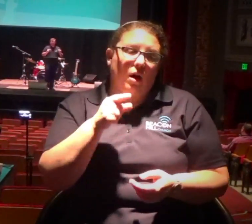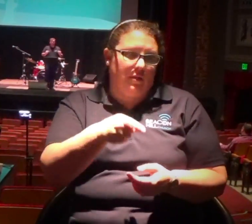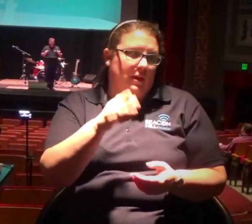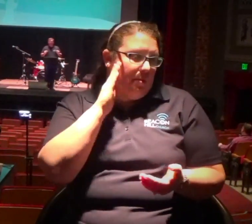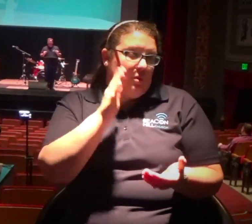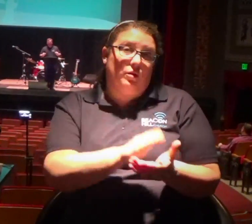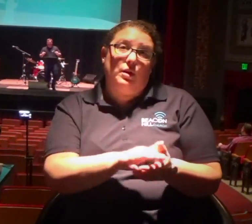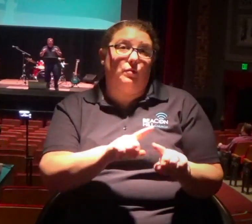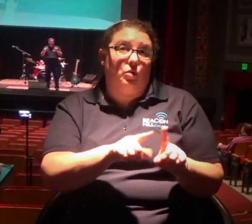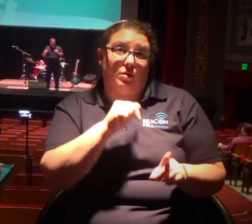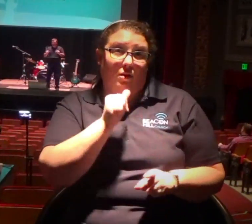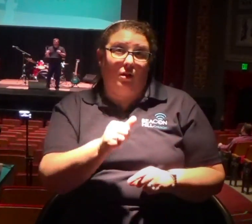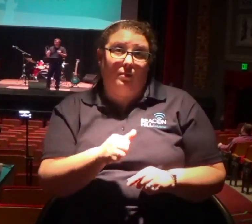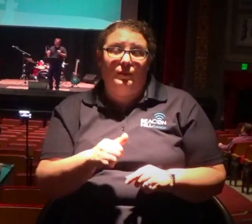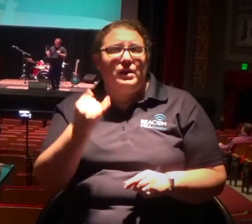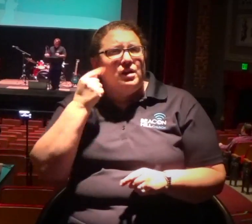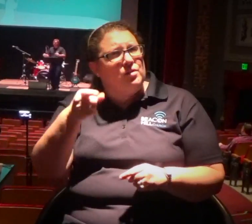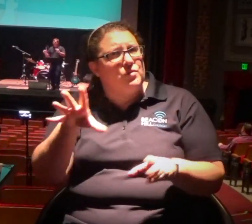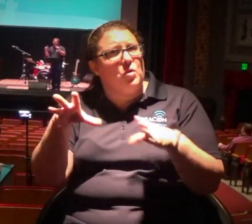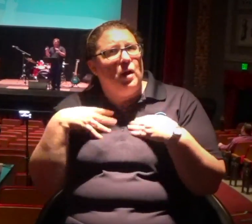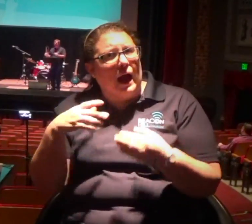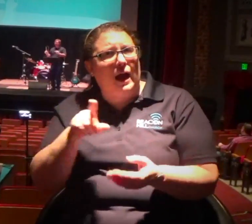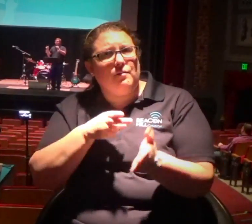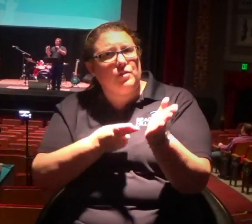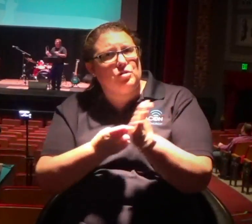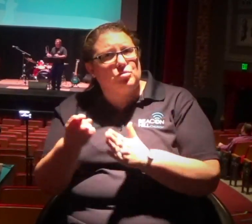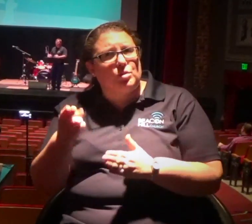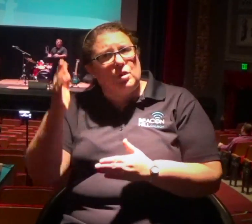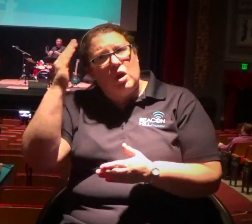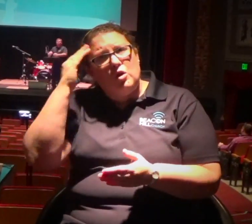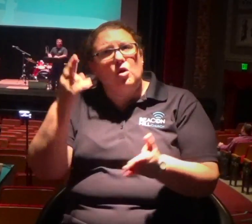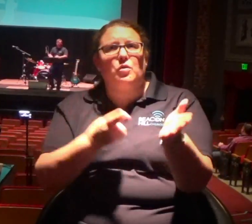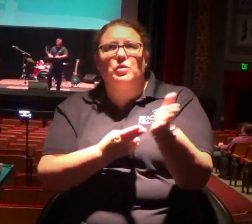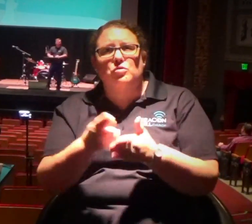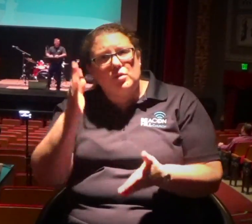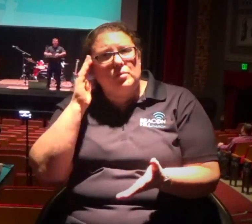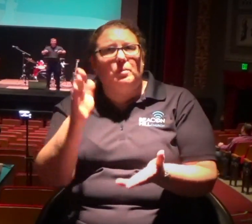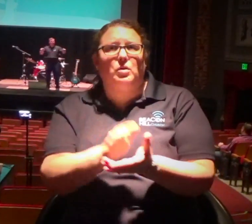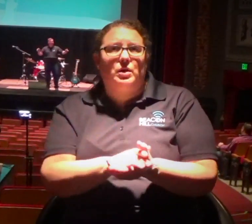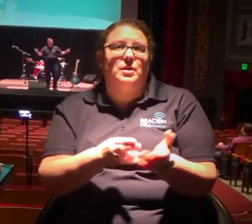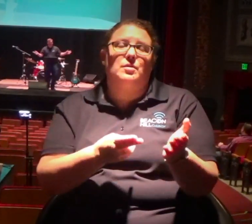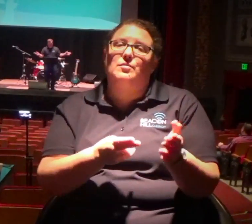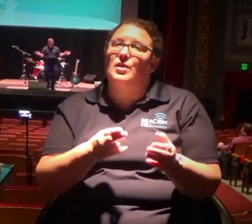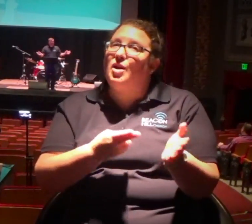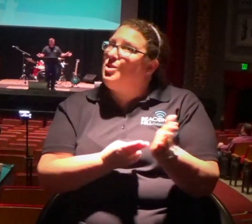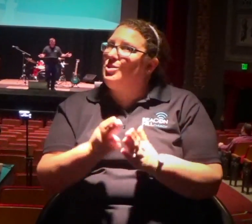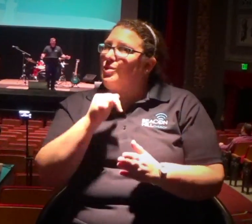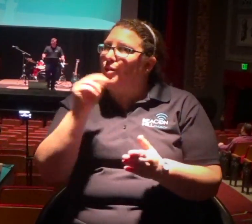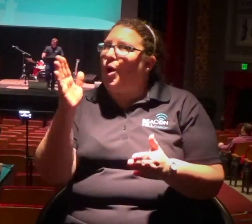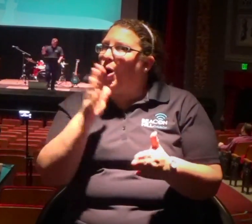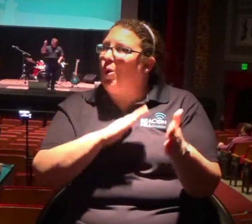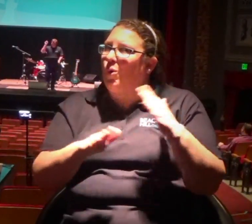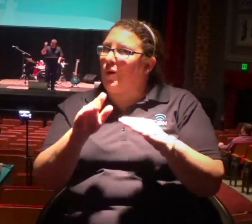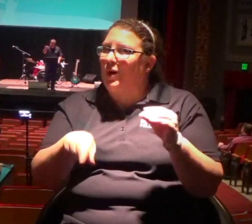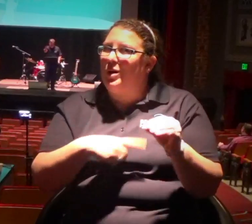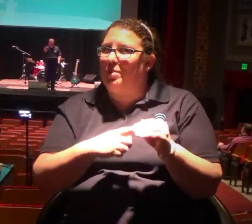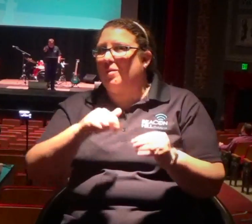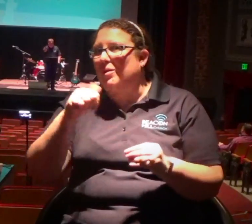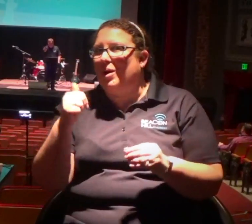truth, and you know the truth, and you believe the truth, don't worry about what everybody else thinks. You keep on preaching the